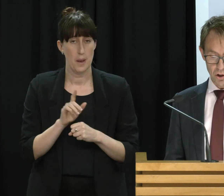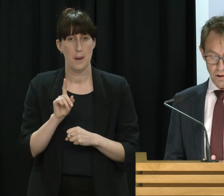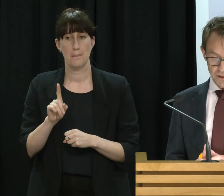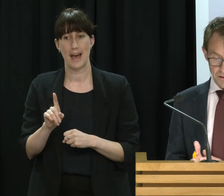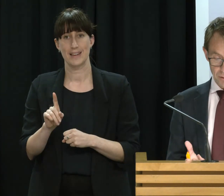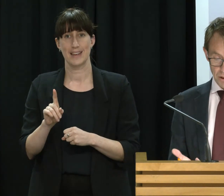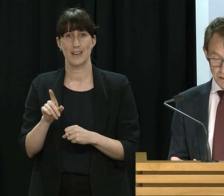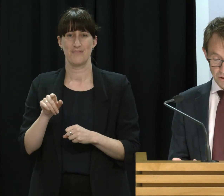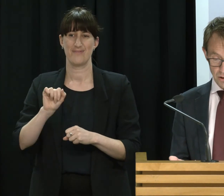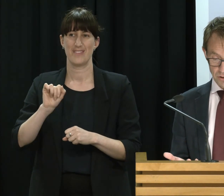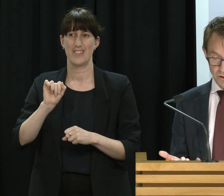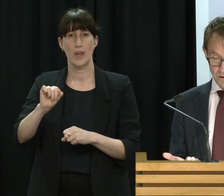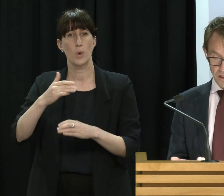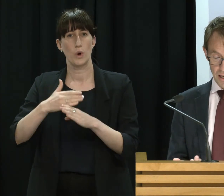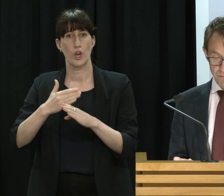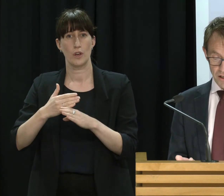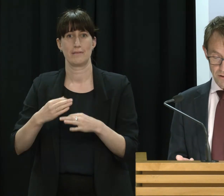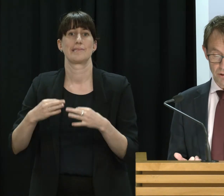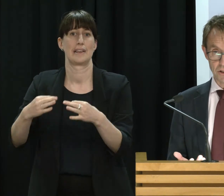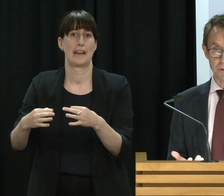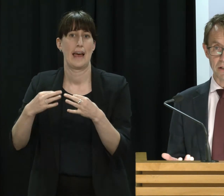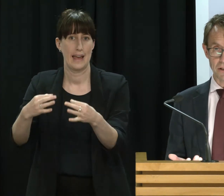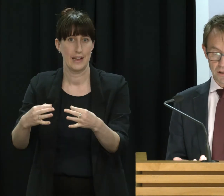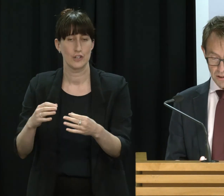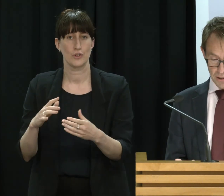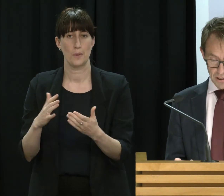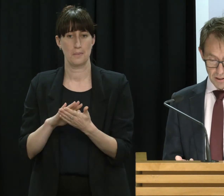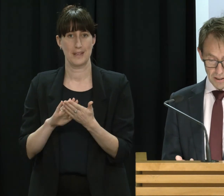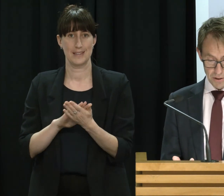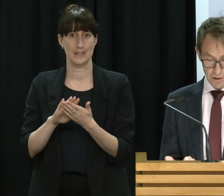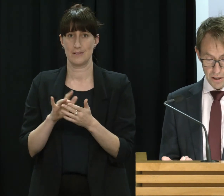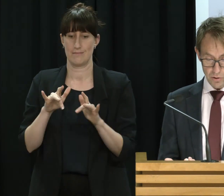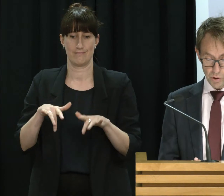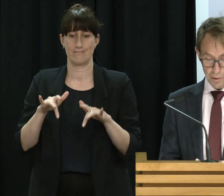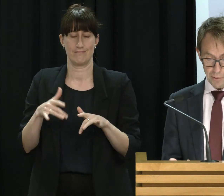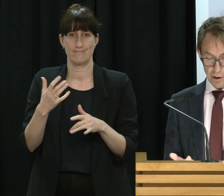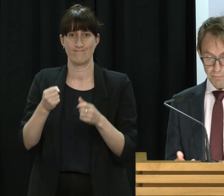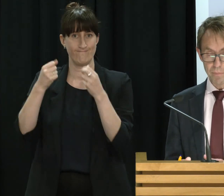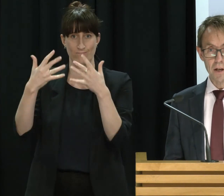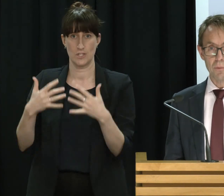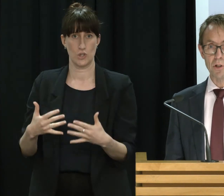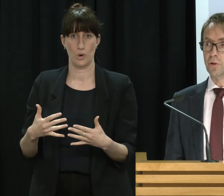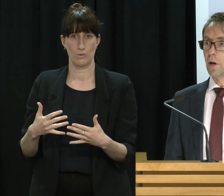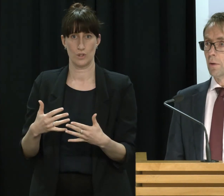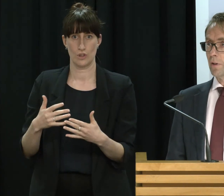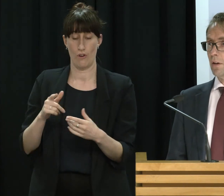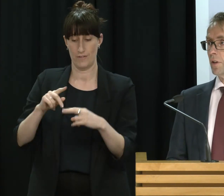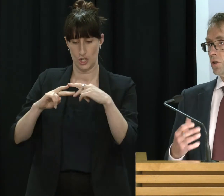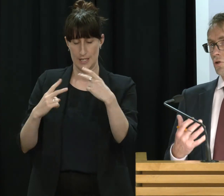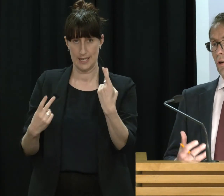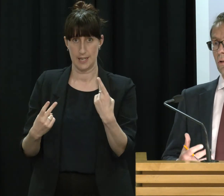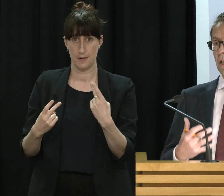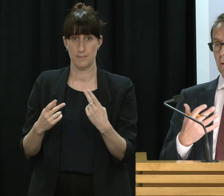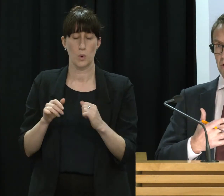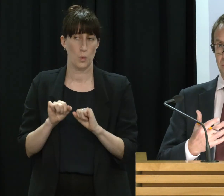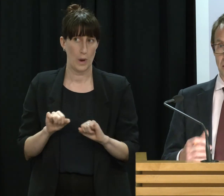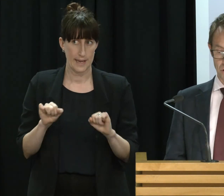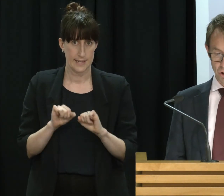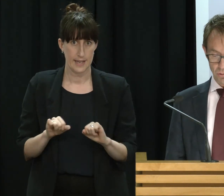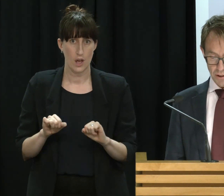our Australian colleagues, and they will let us know as soon as they have that. We're expecting it later today, all going well. We do, however, have that